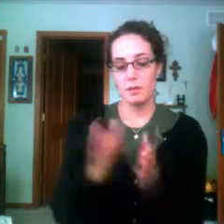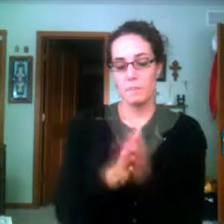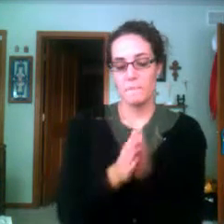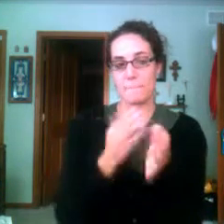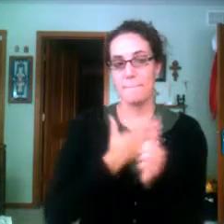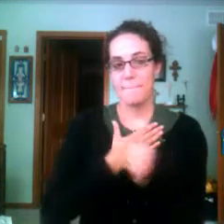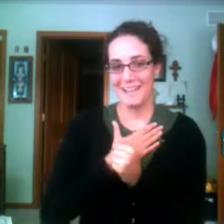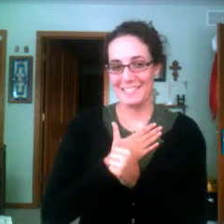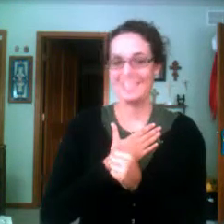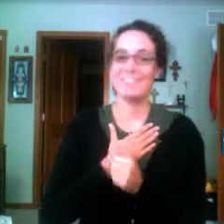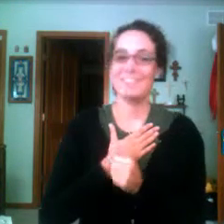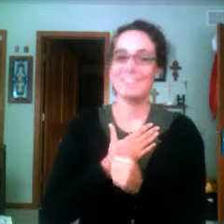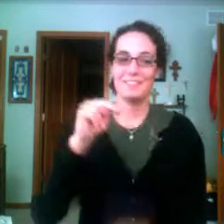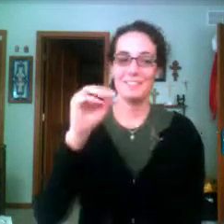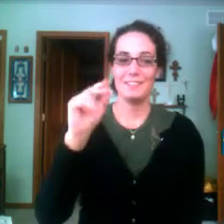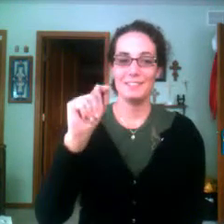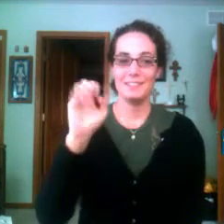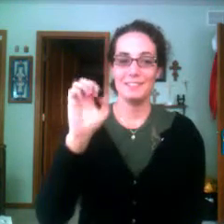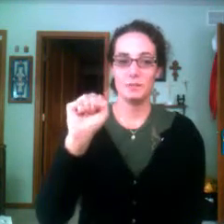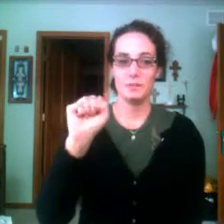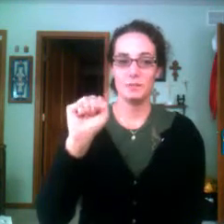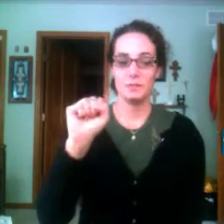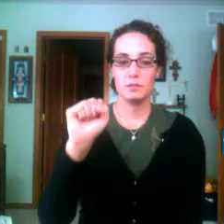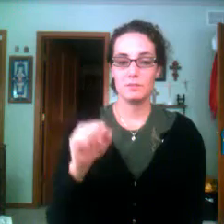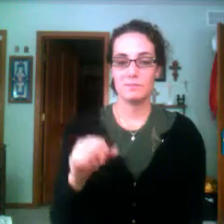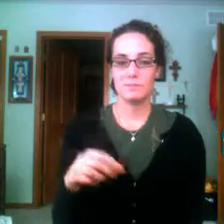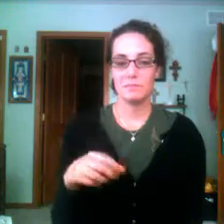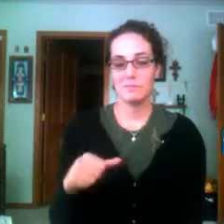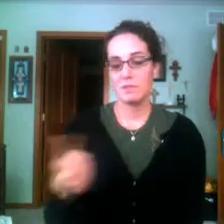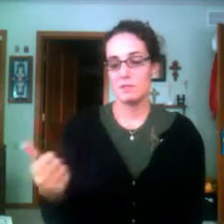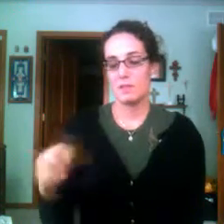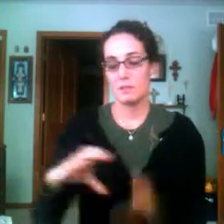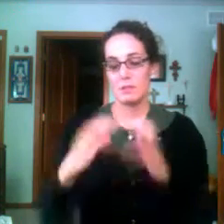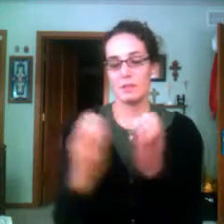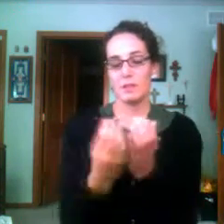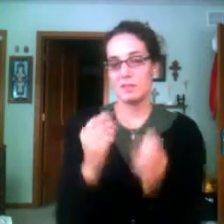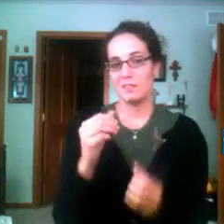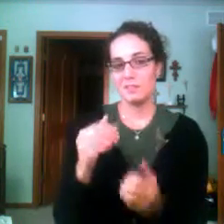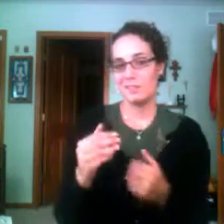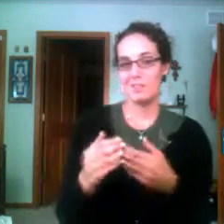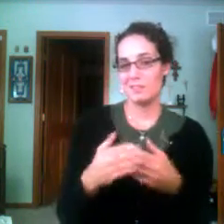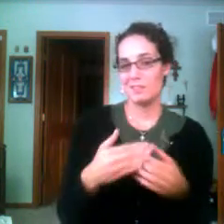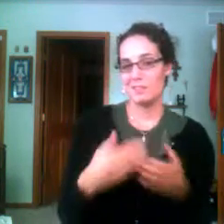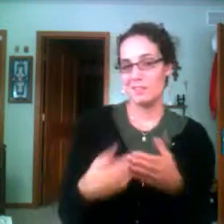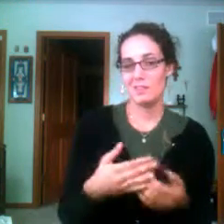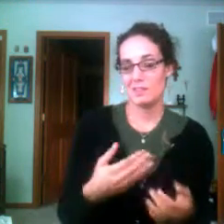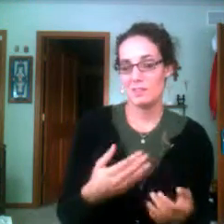some math classes don't bother listing these symbols. If your book doesn't, then don't worry about it. Okay, but I will use the symbols.